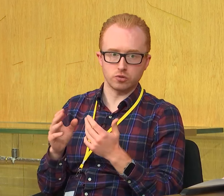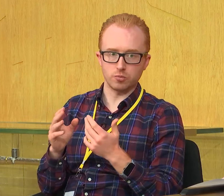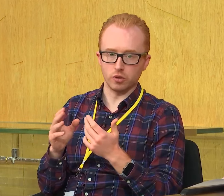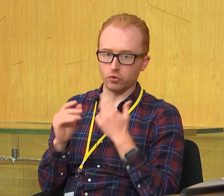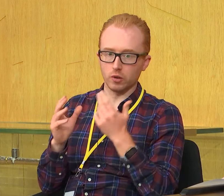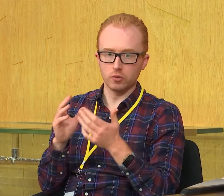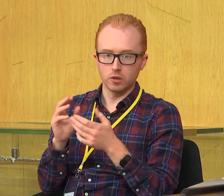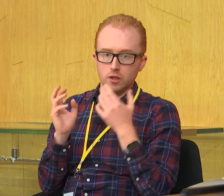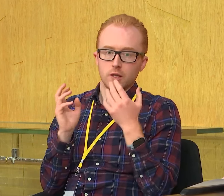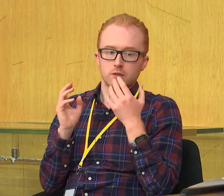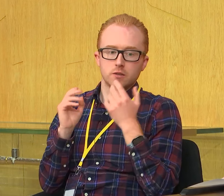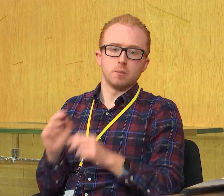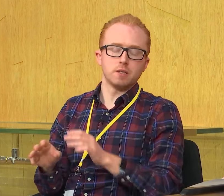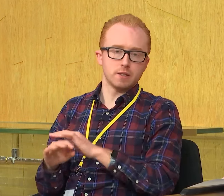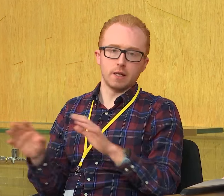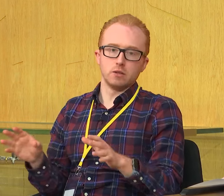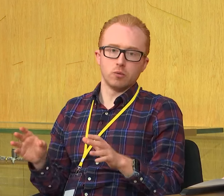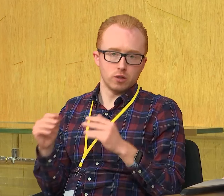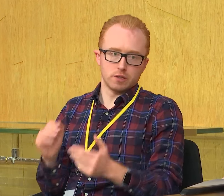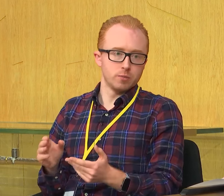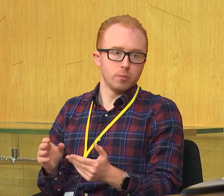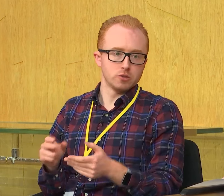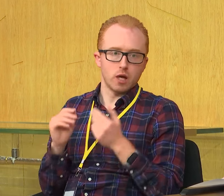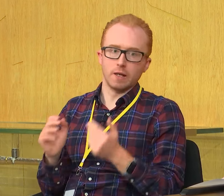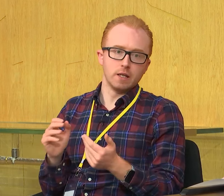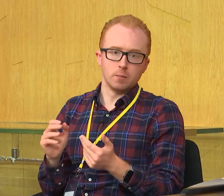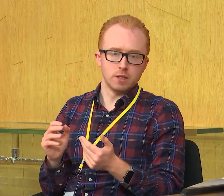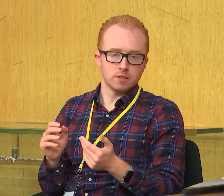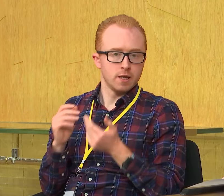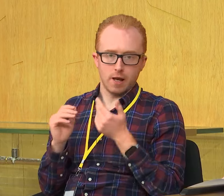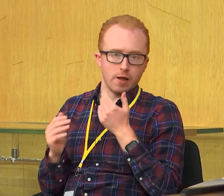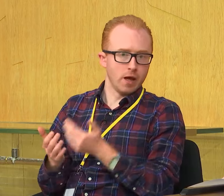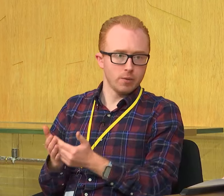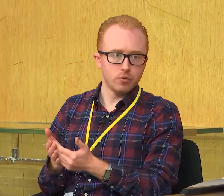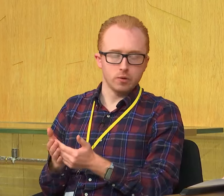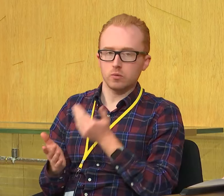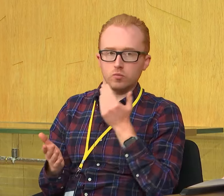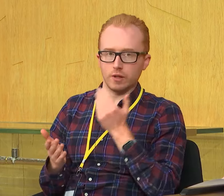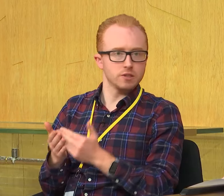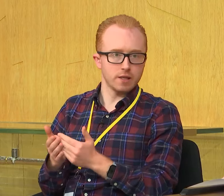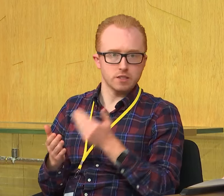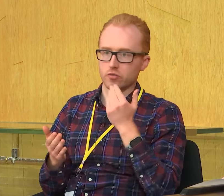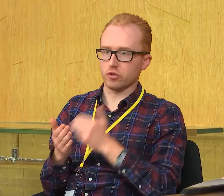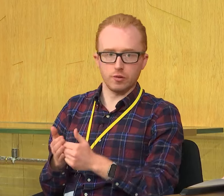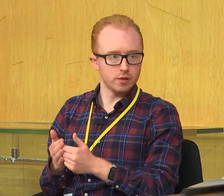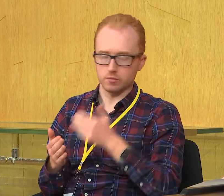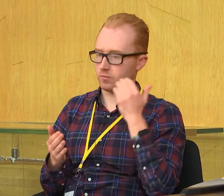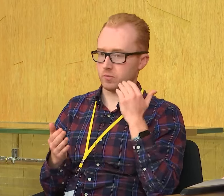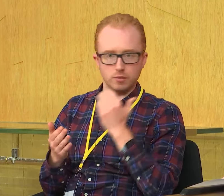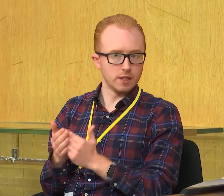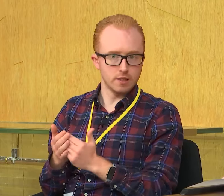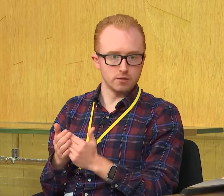disabled students report, if you will. The basic kind of outline what kind of support measures I needed in place. And that report, extensive,